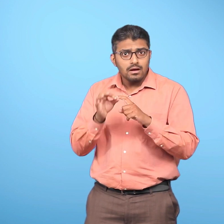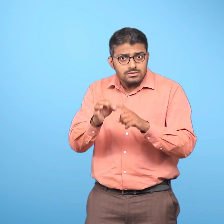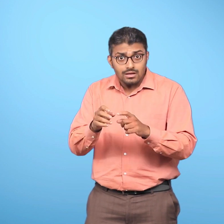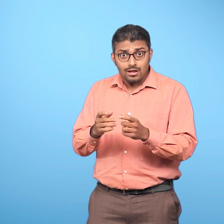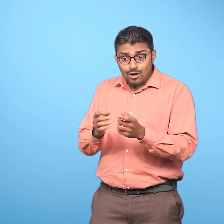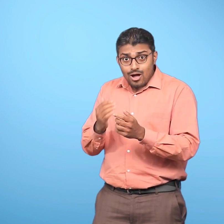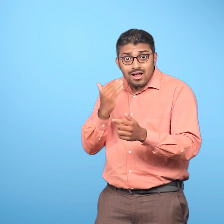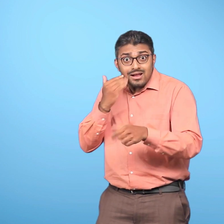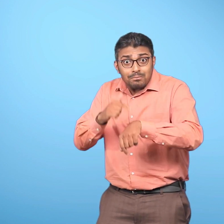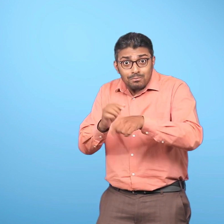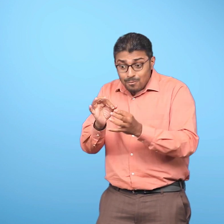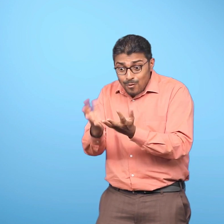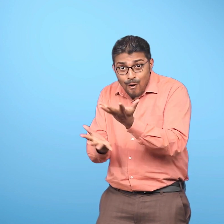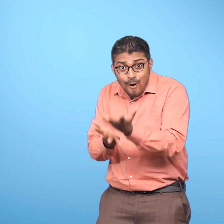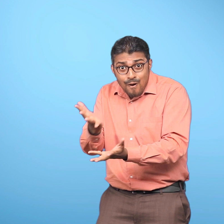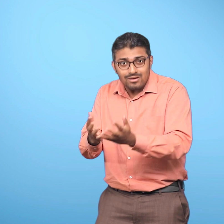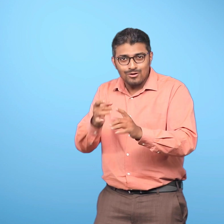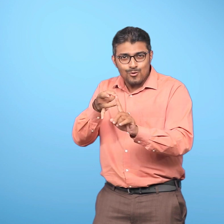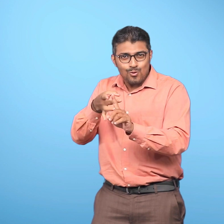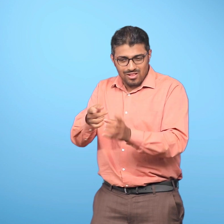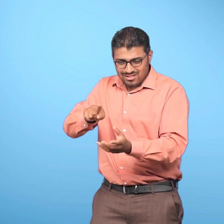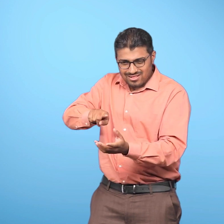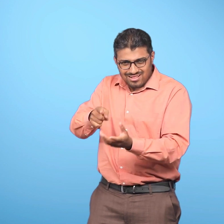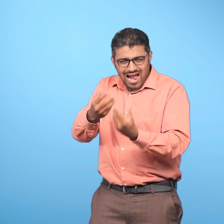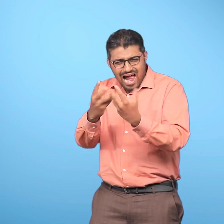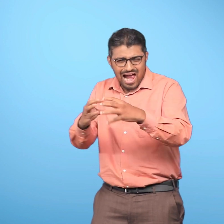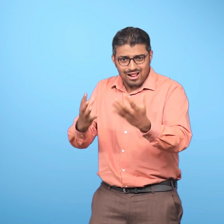What change has taken place in iron on being heated?